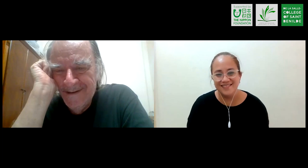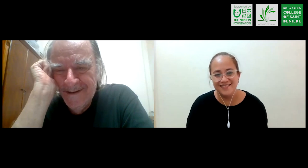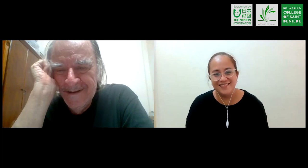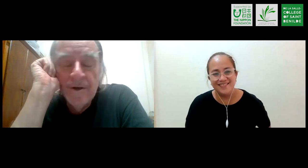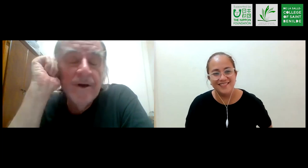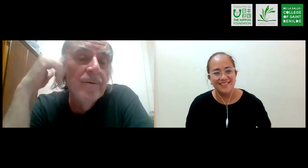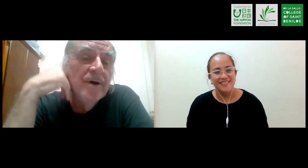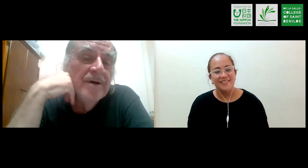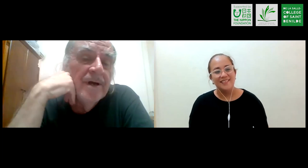I'm Sorry. neutral.